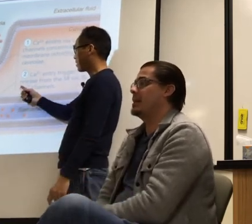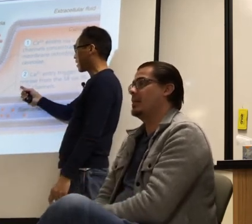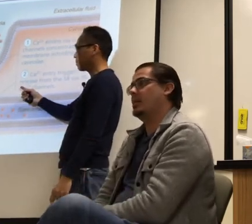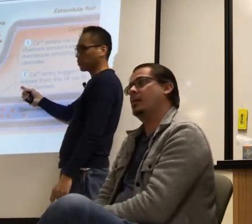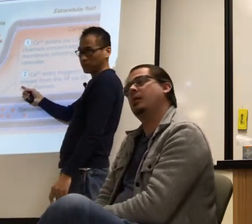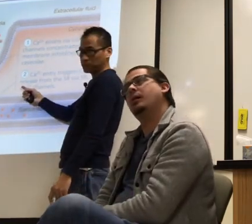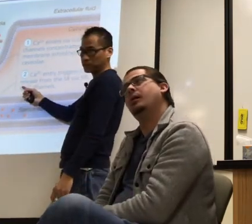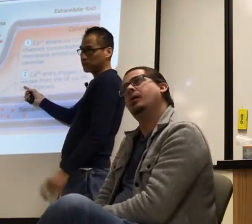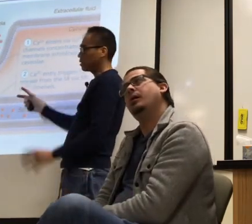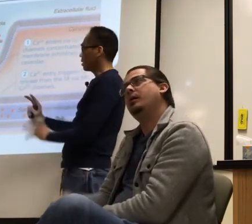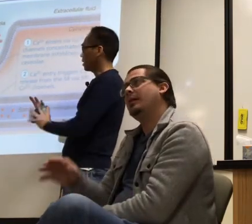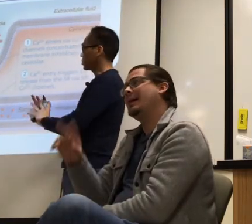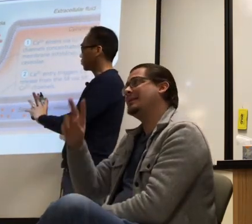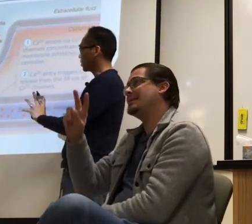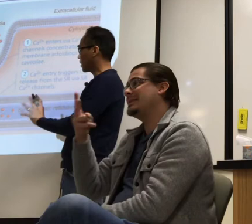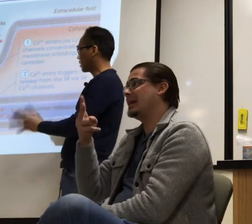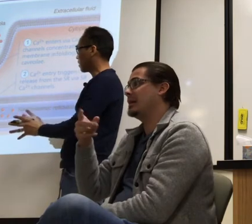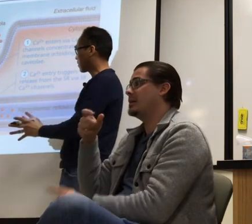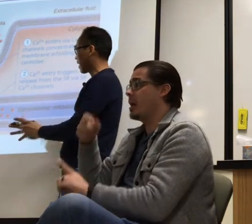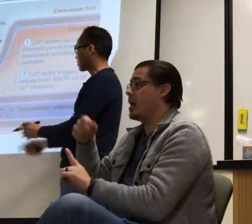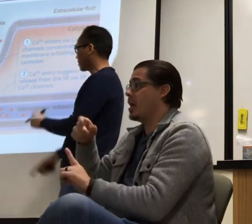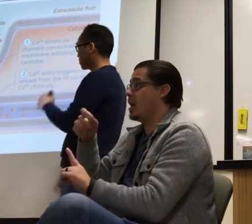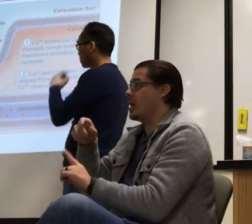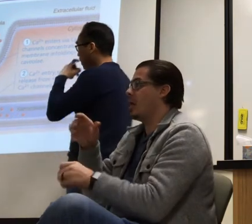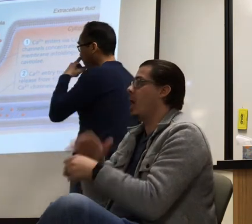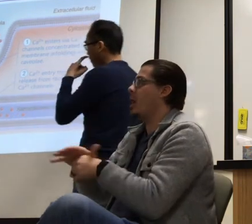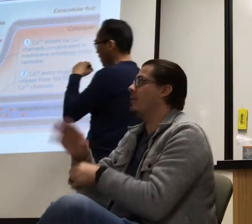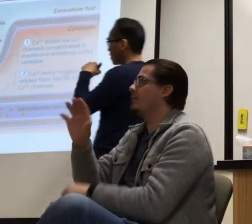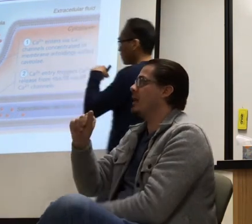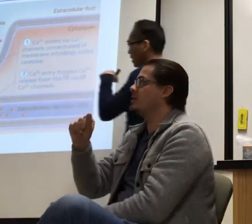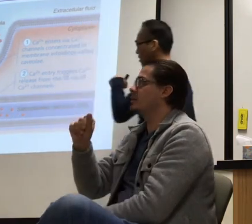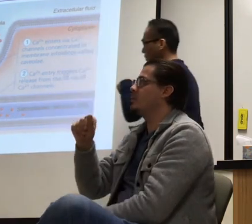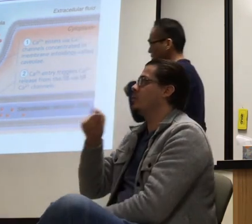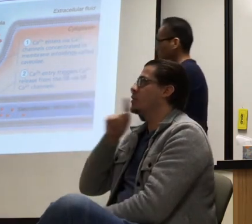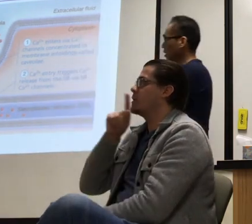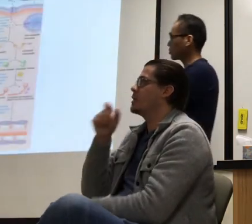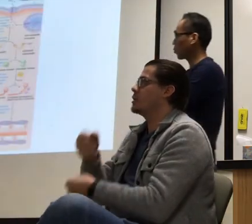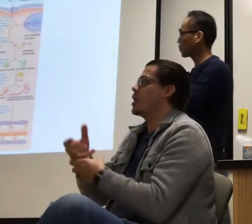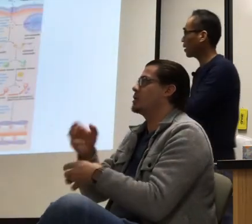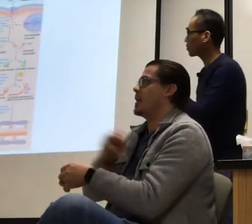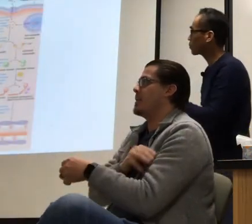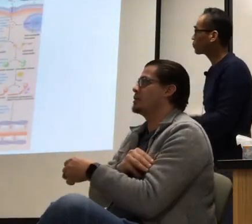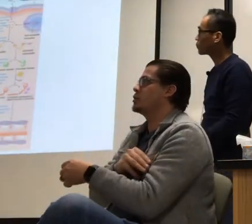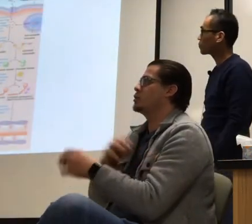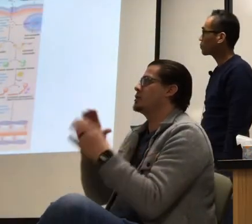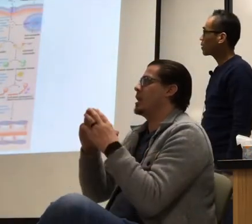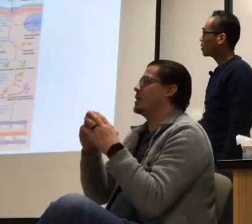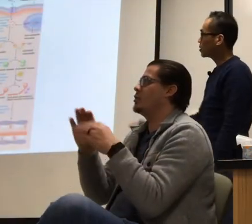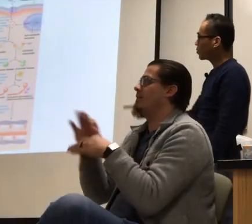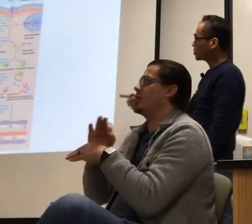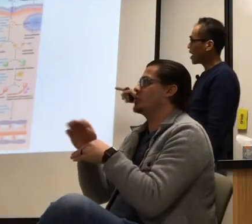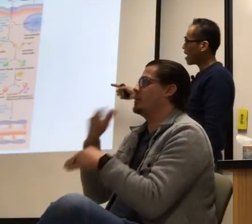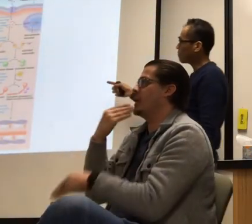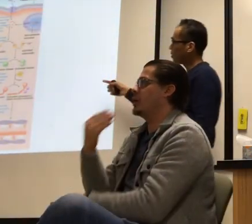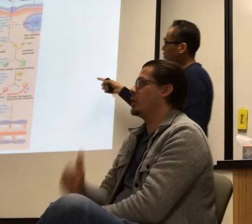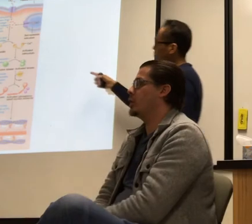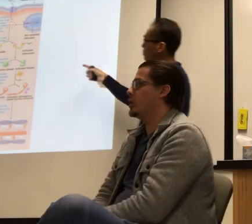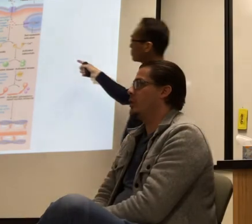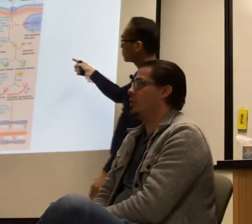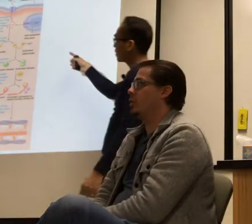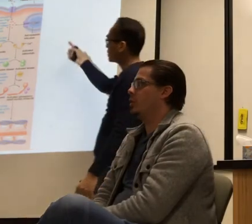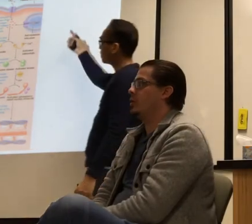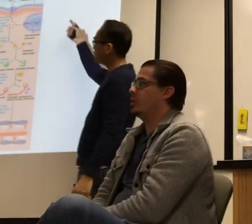That second burst is really enough calcium to effectively get the muscle cell to work better. So what you have